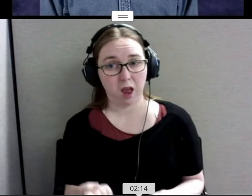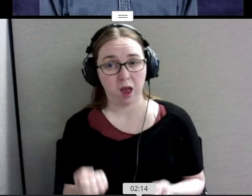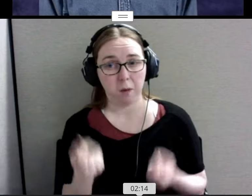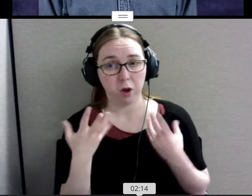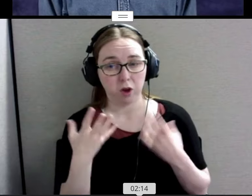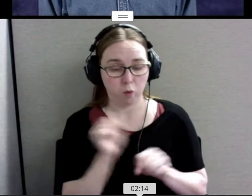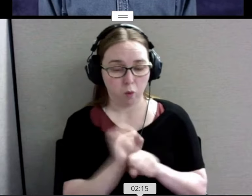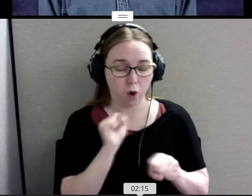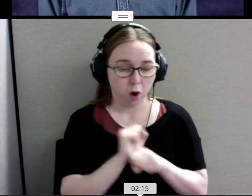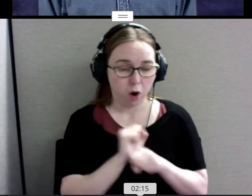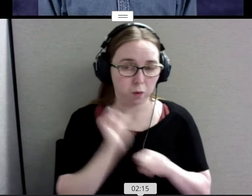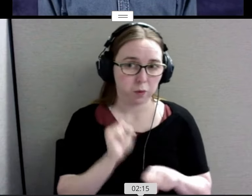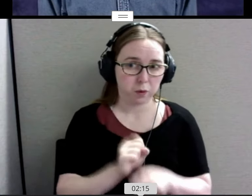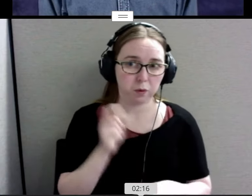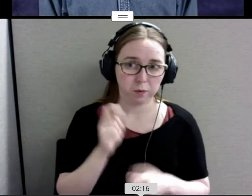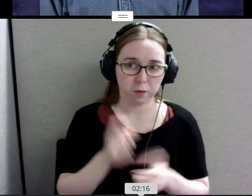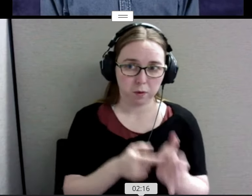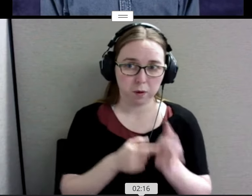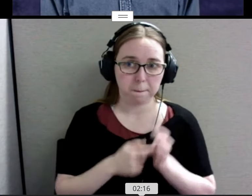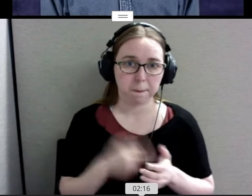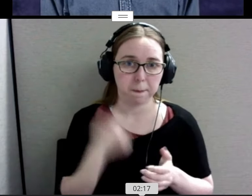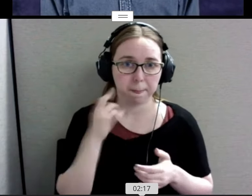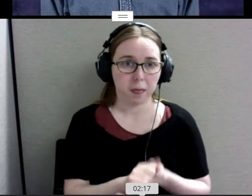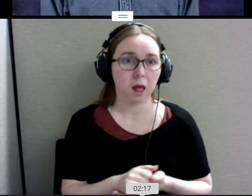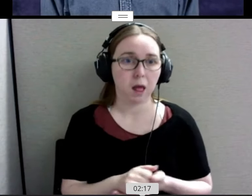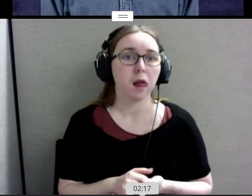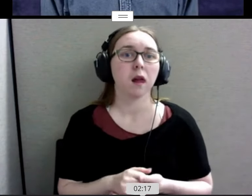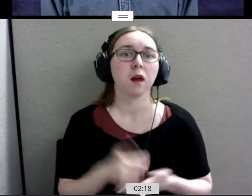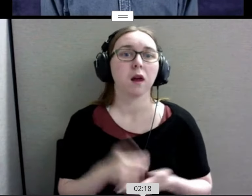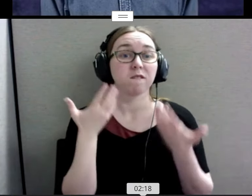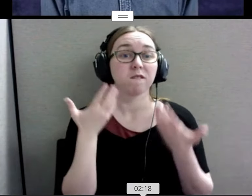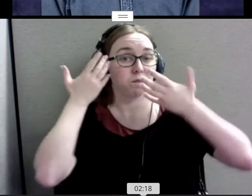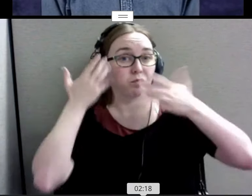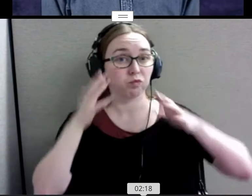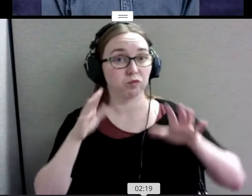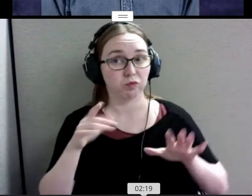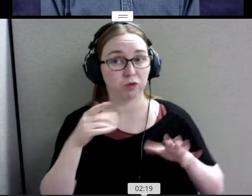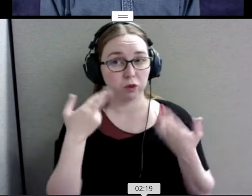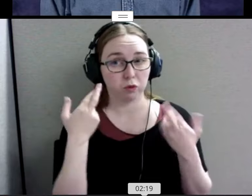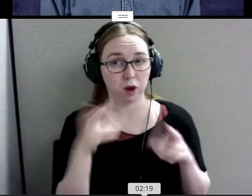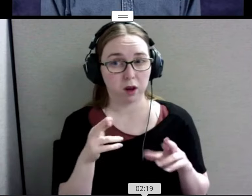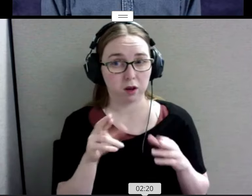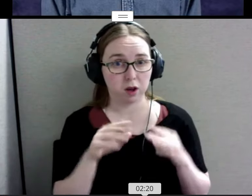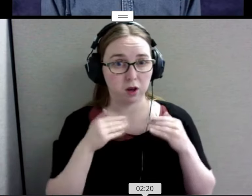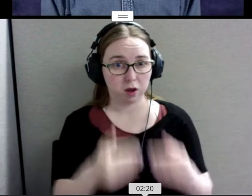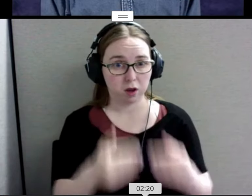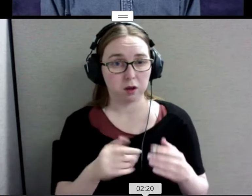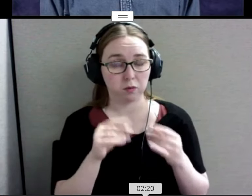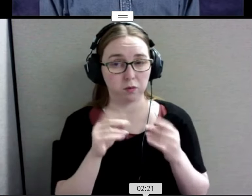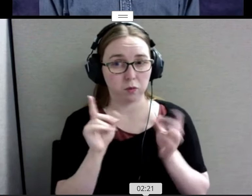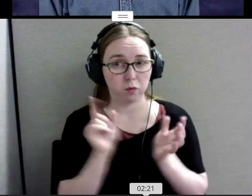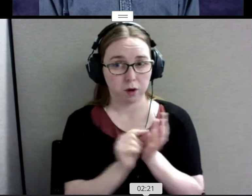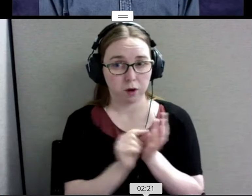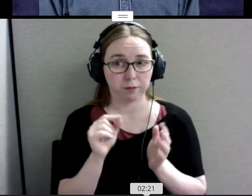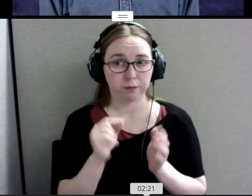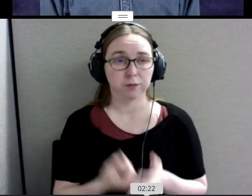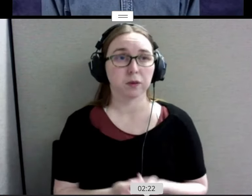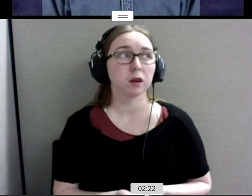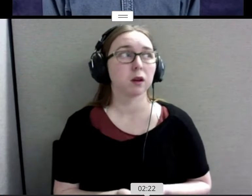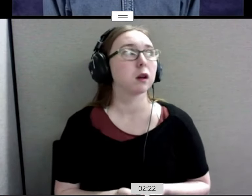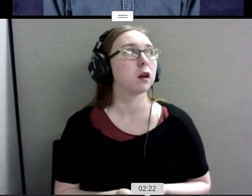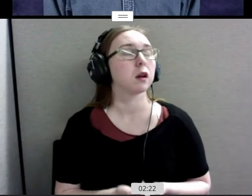do manually. Once that's been done, then you're basically pretty much ready to go and start printing the checks. What you then